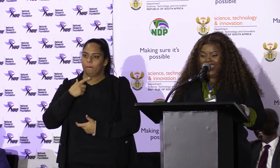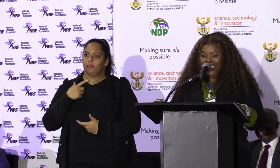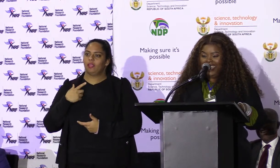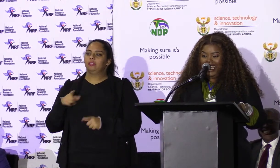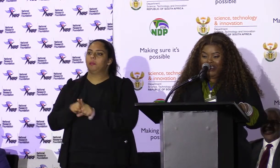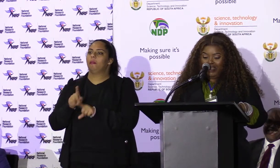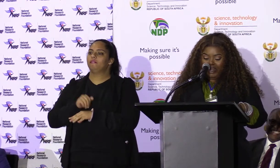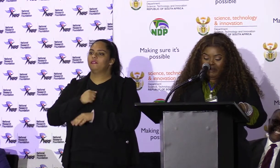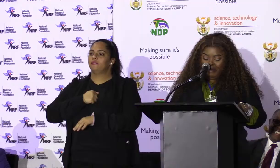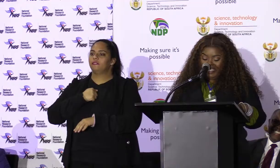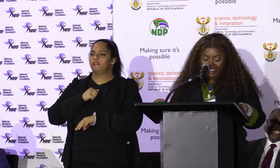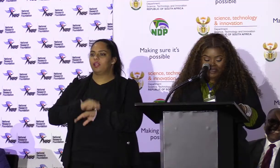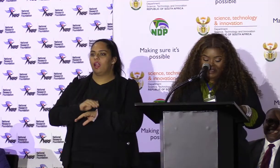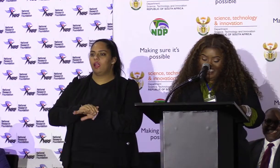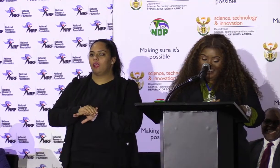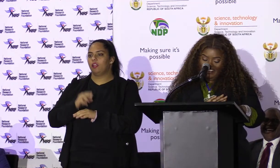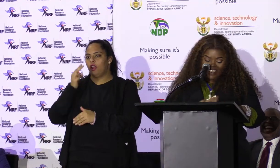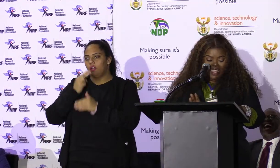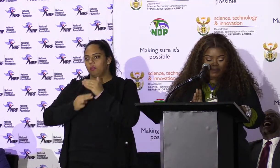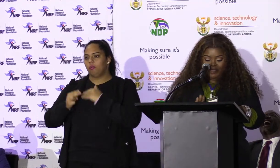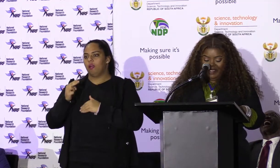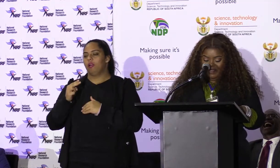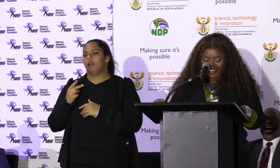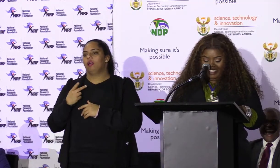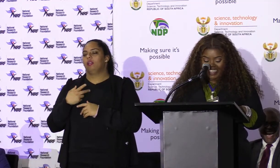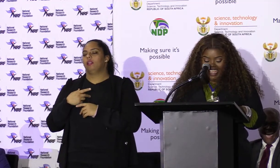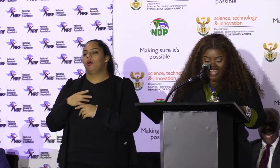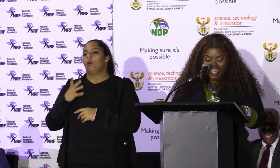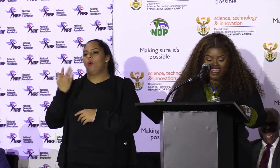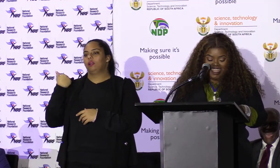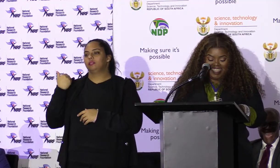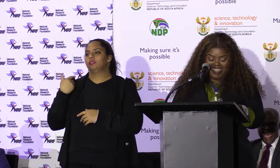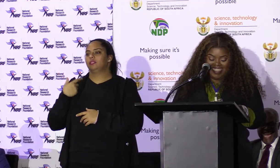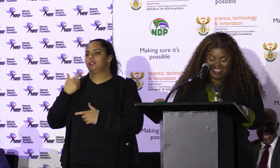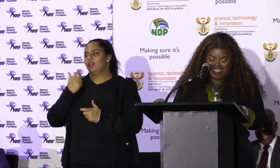Even my friend, Honorable Mjadu, was very peaceful.